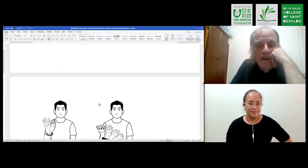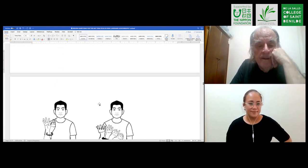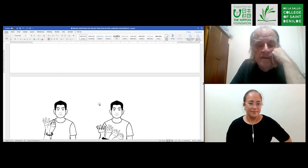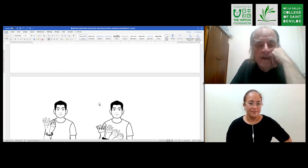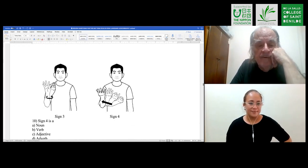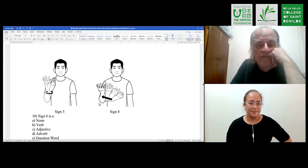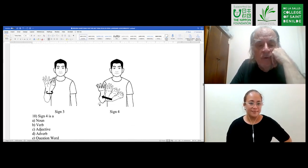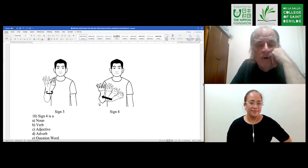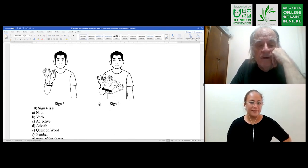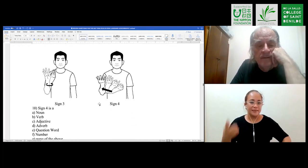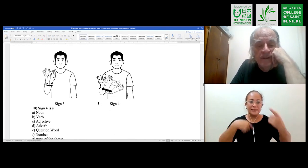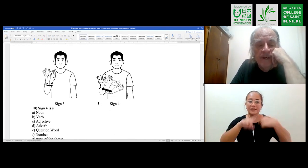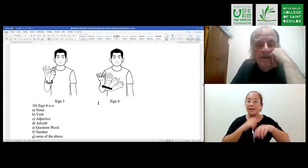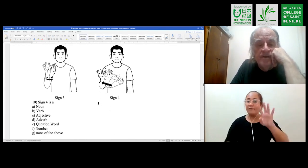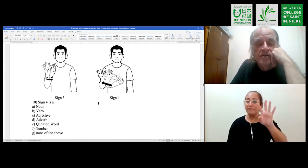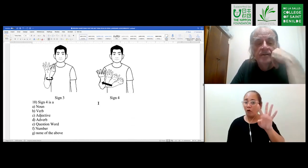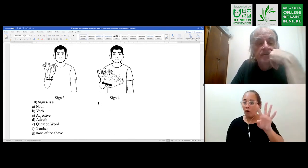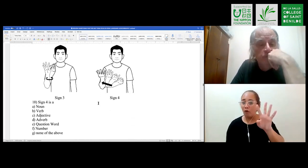And sign 4 is